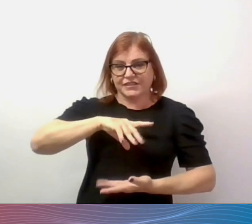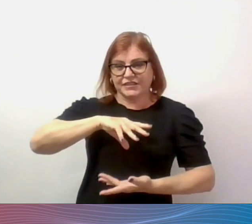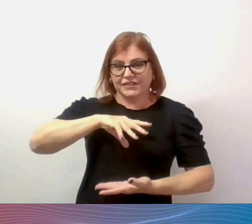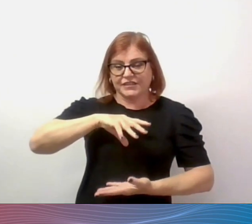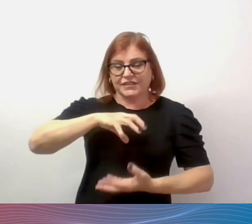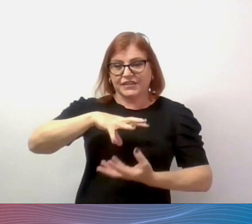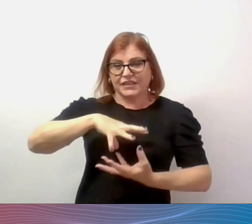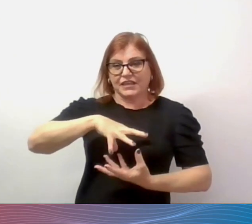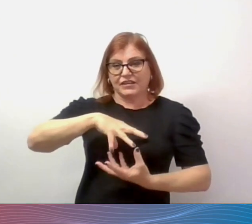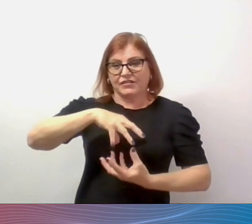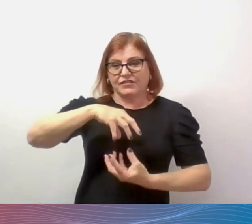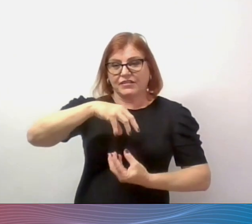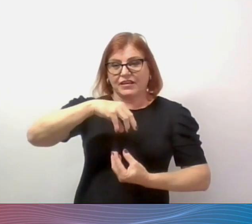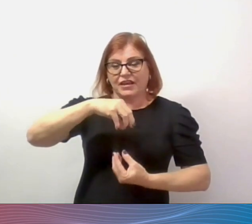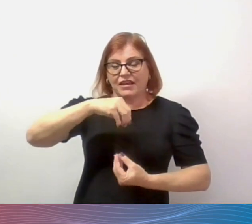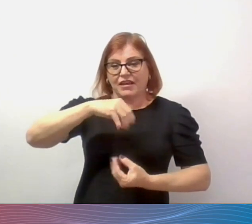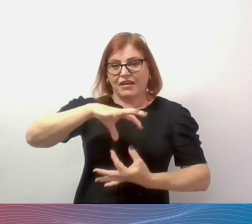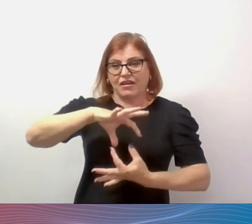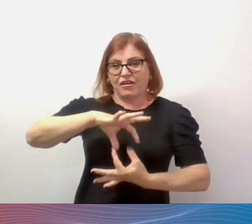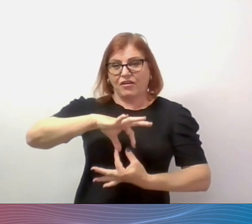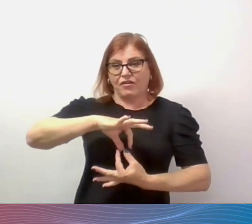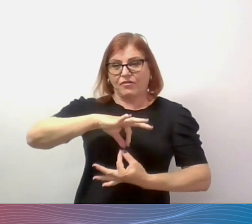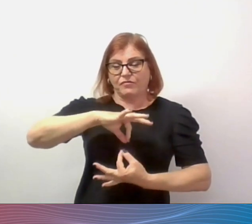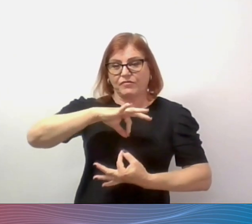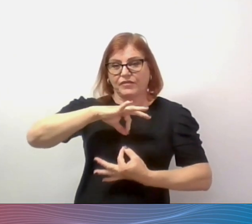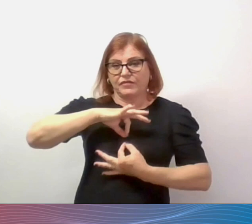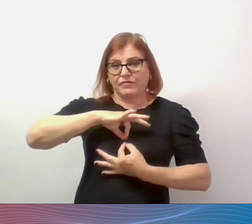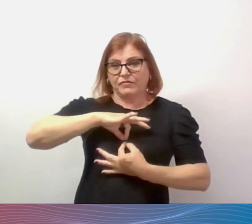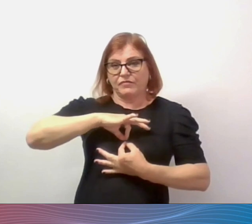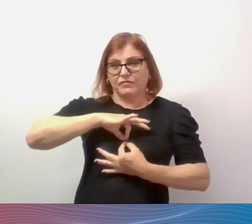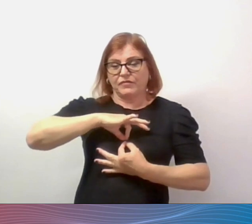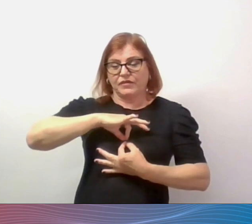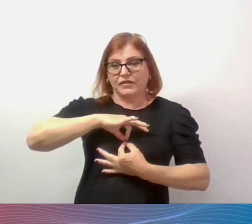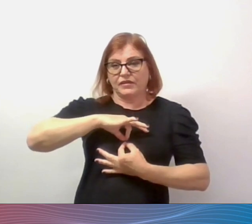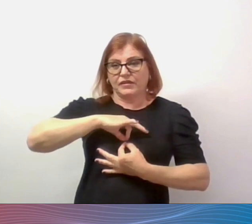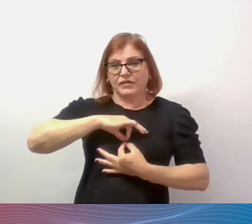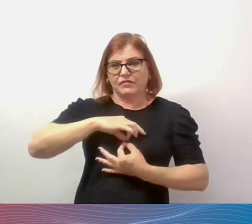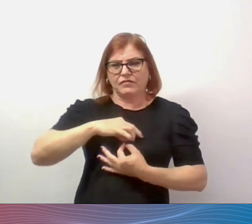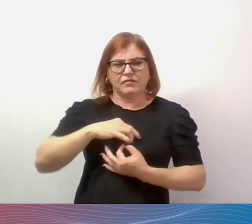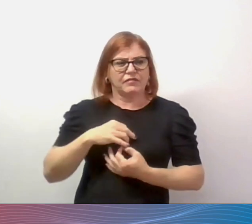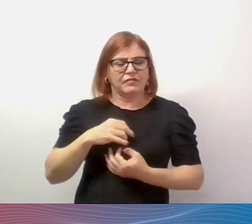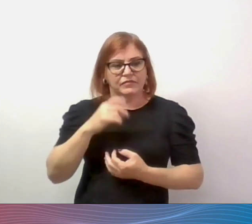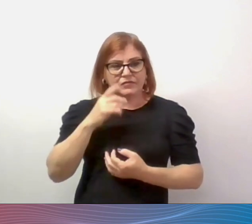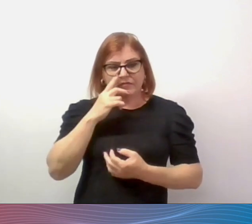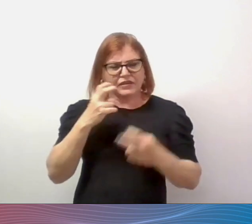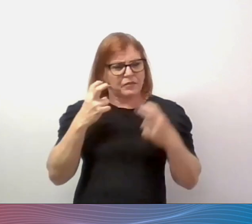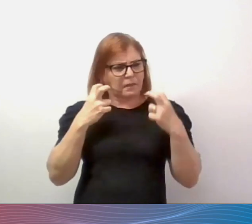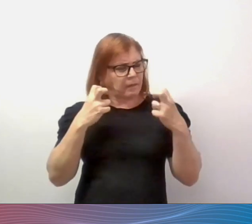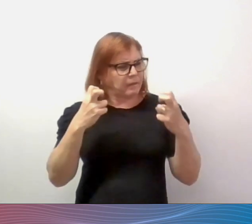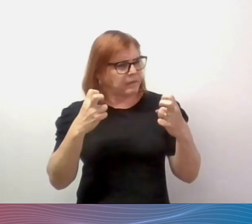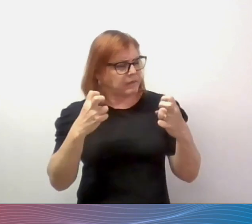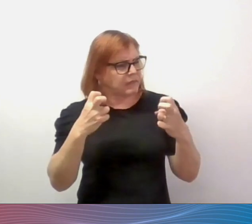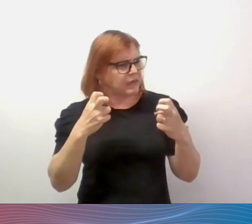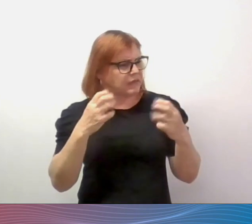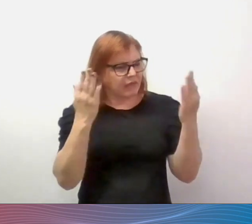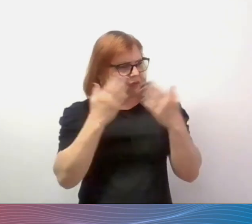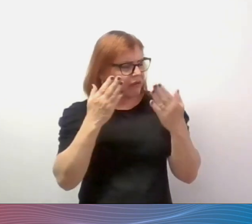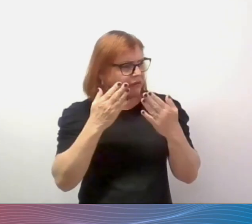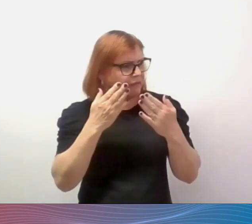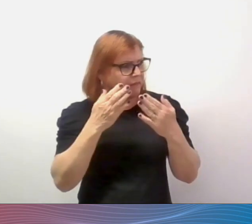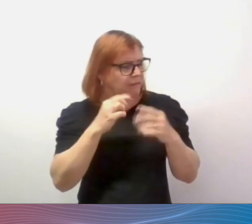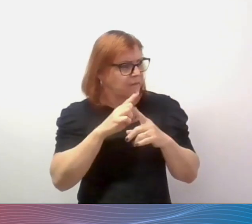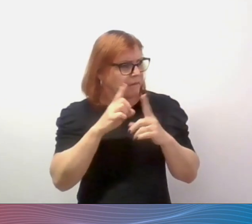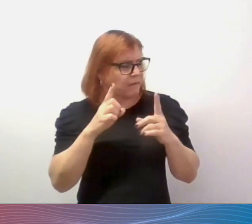will take all the emptiness. Sem você perceber, você vai estar alicerçado e arraigado em